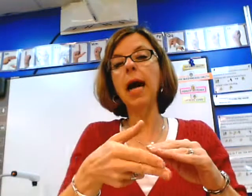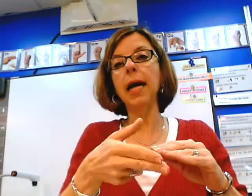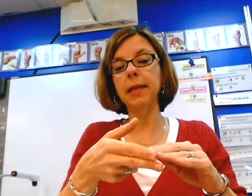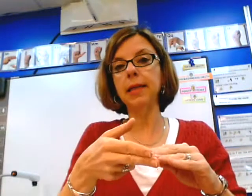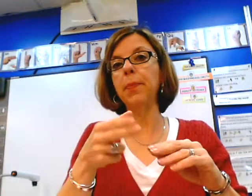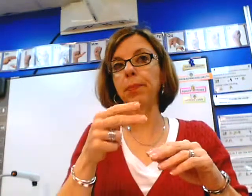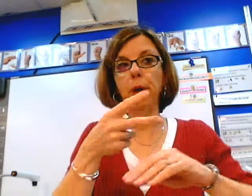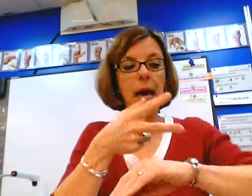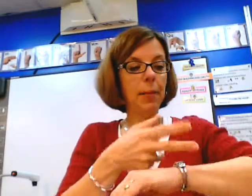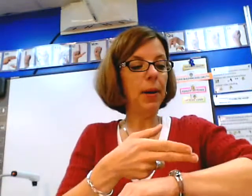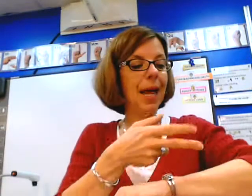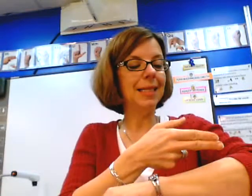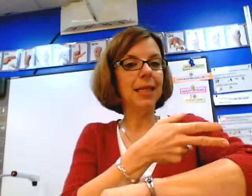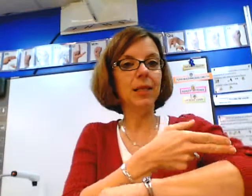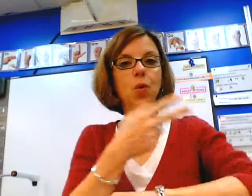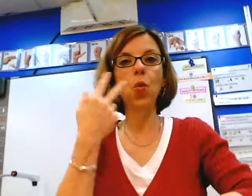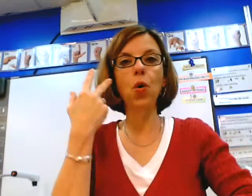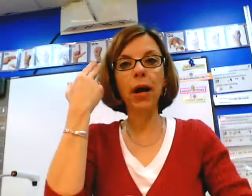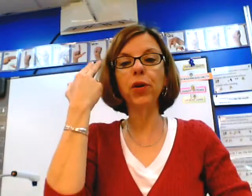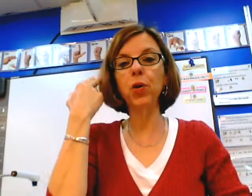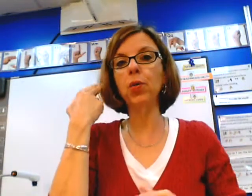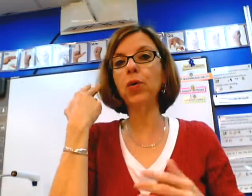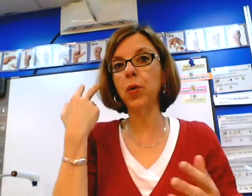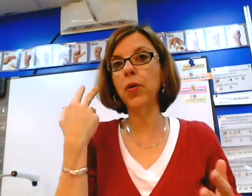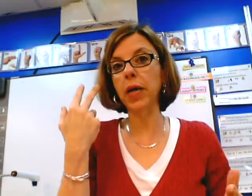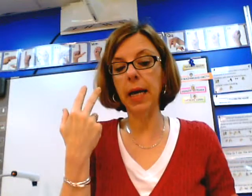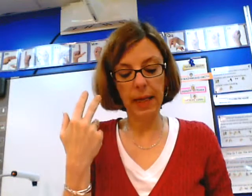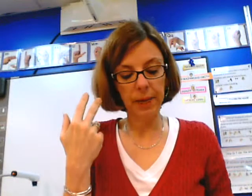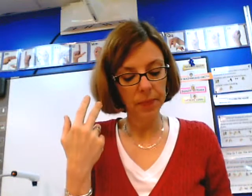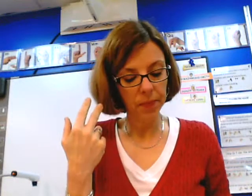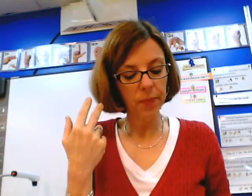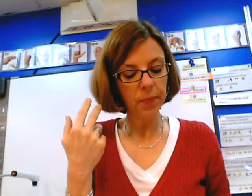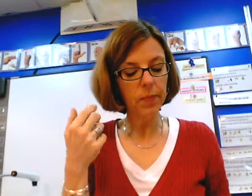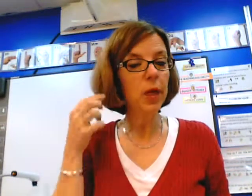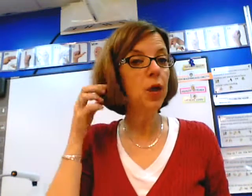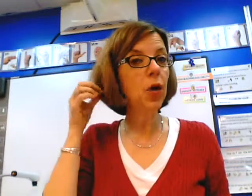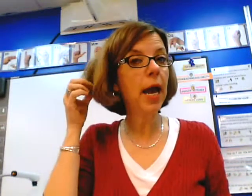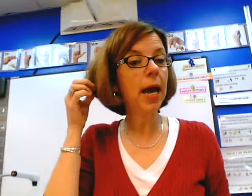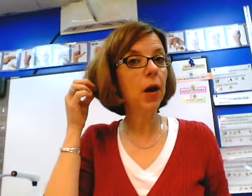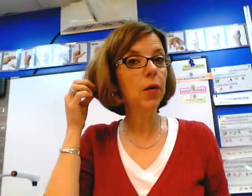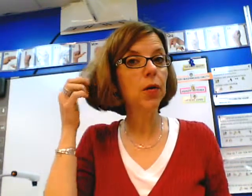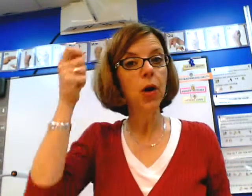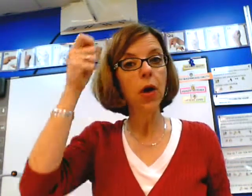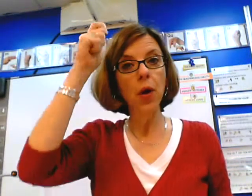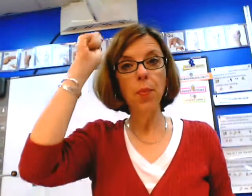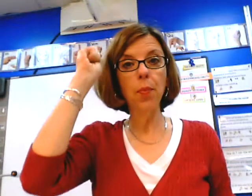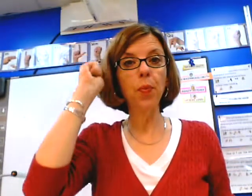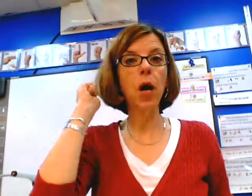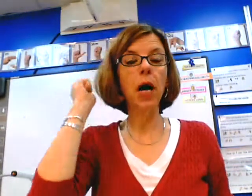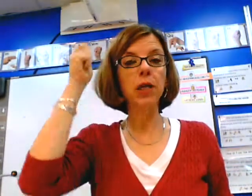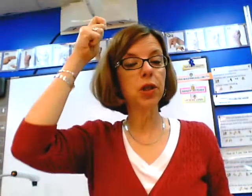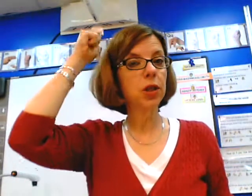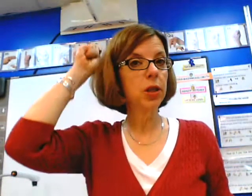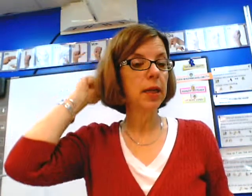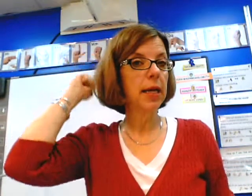the word cut, you kind of place it wherever you are doing the cutting. Your hair,